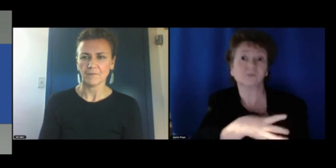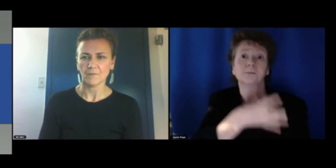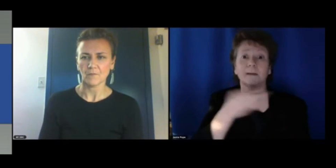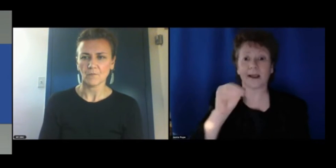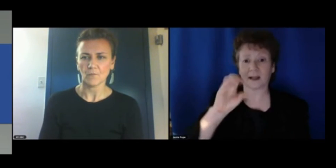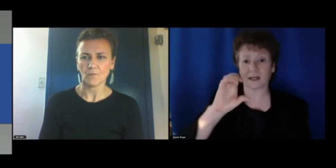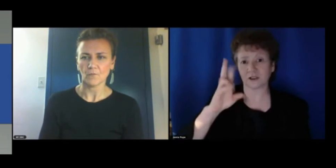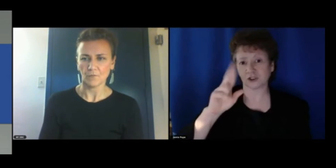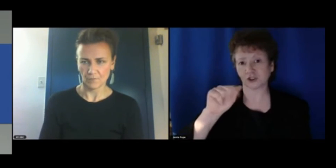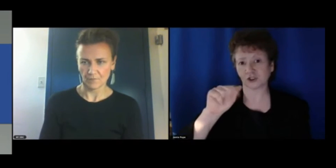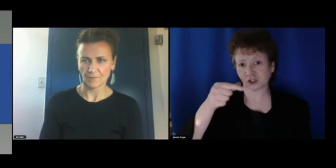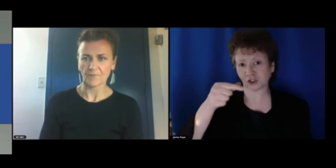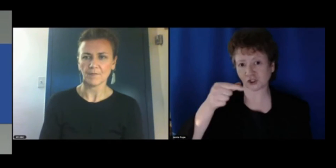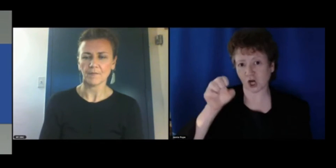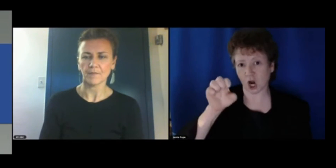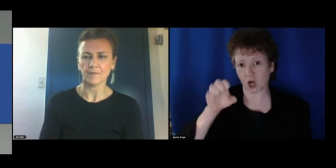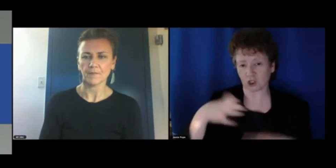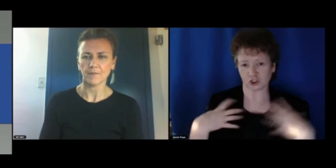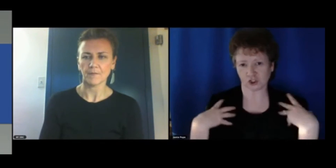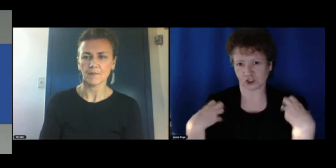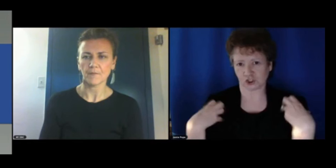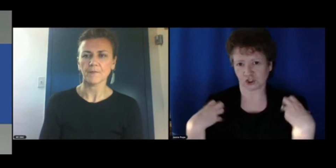And then the fifth one is